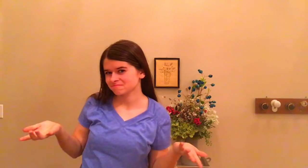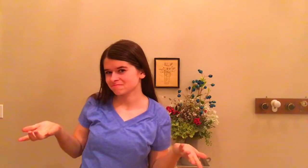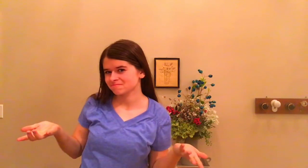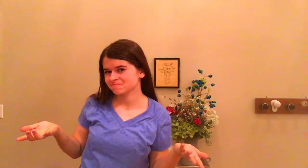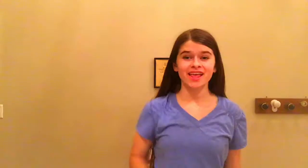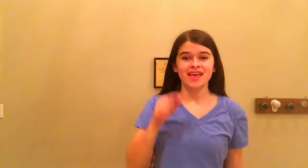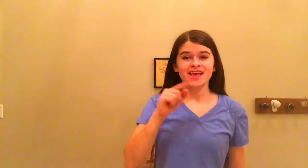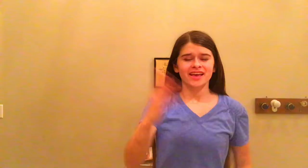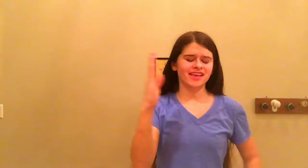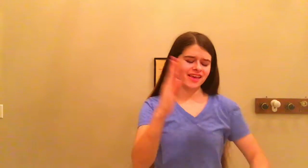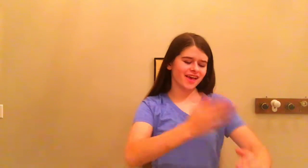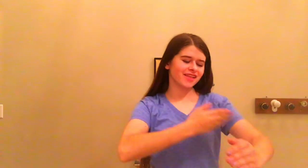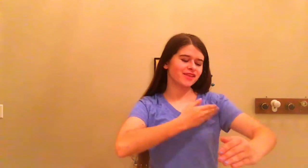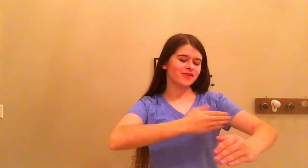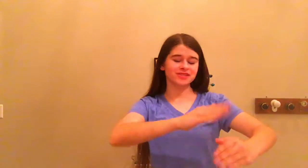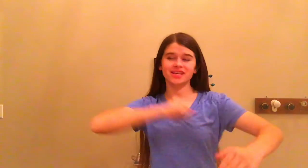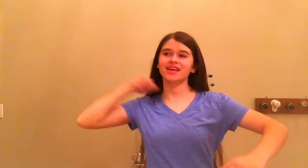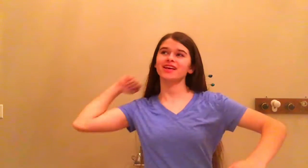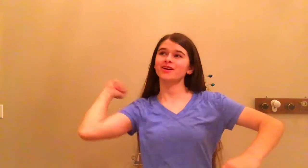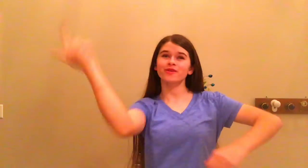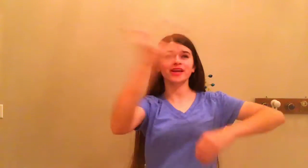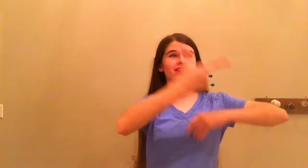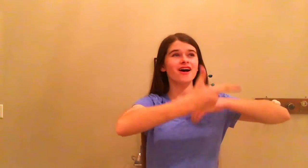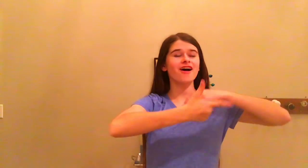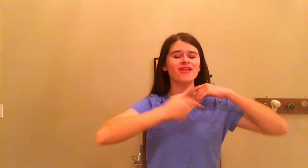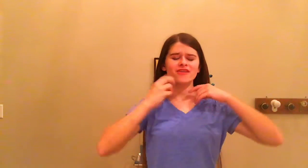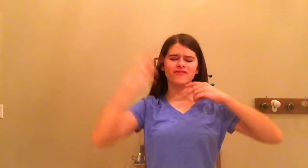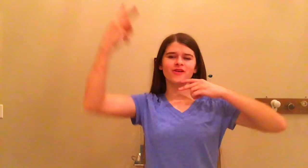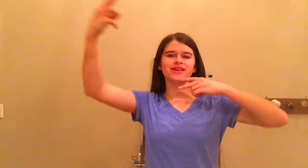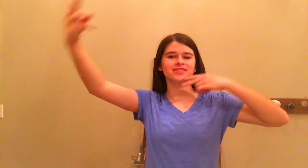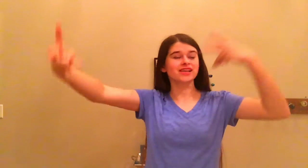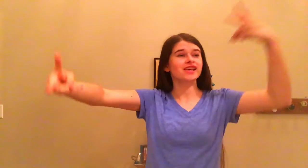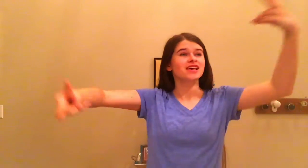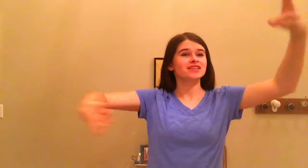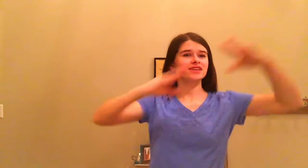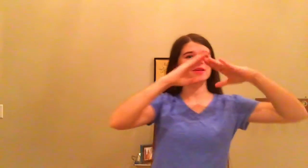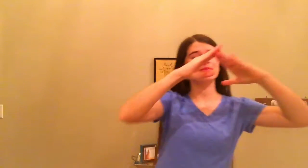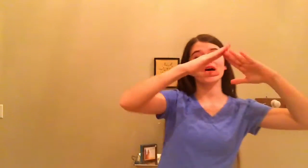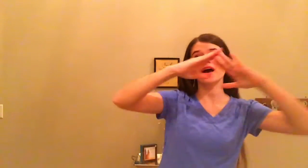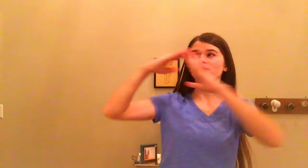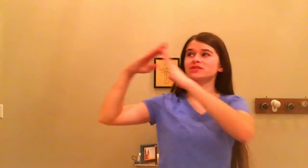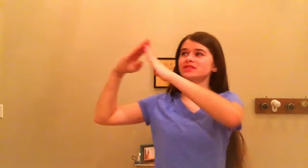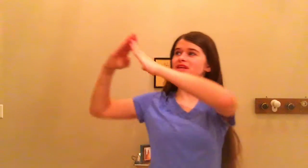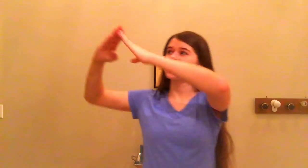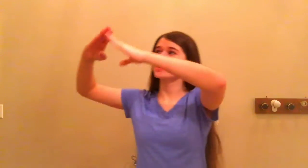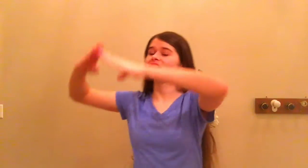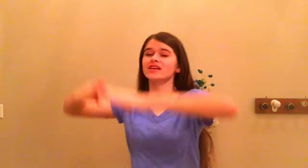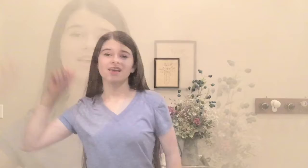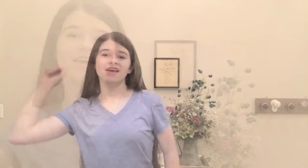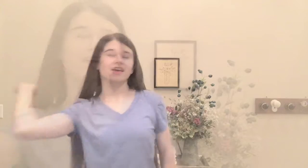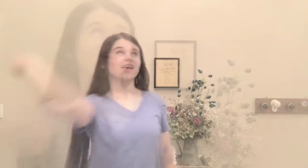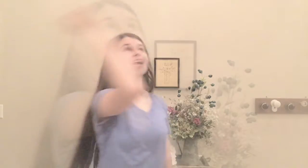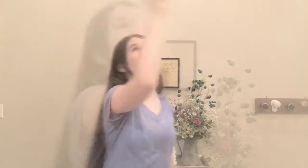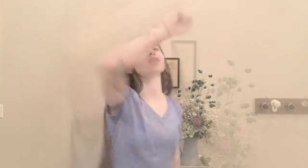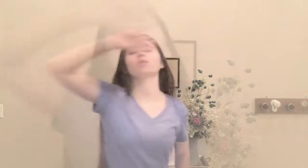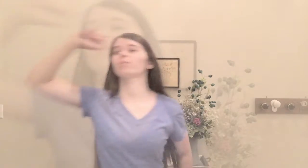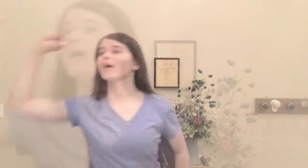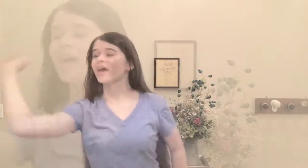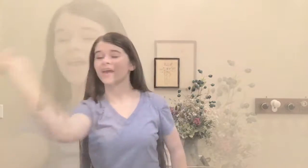Can you sing with all the voices of the mountain Can you paint